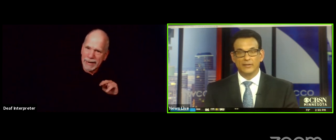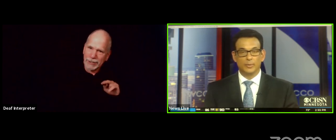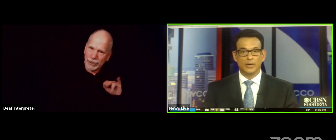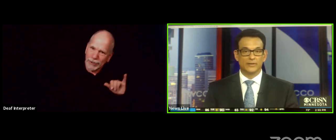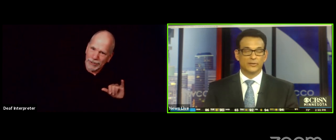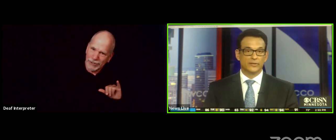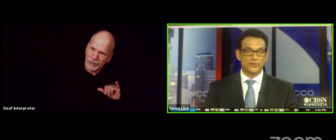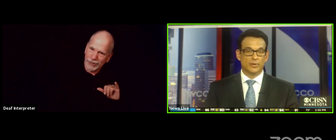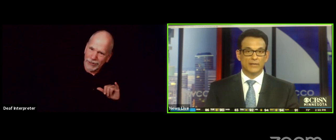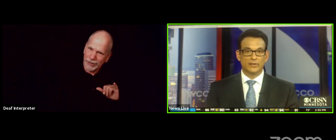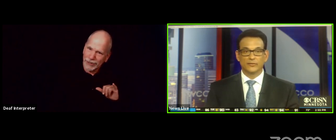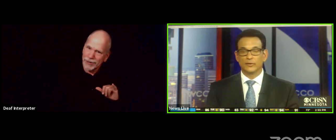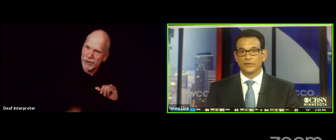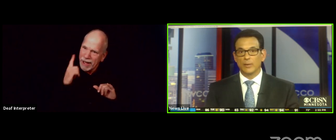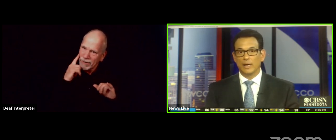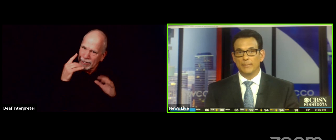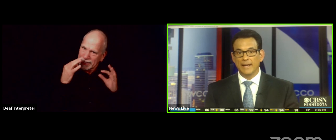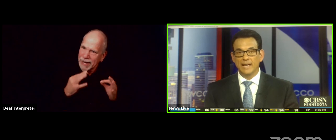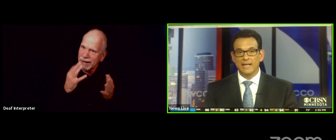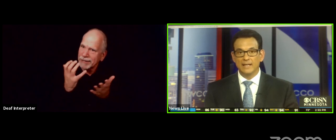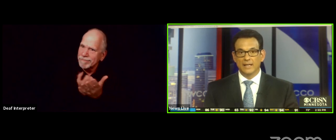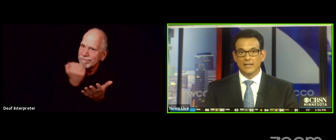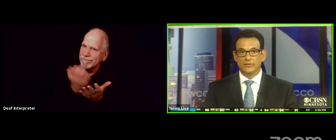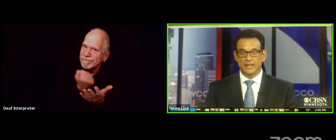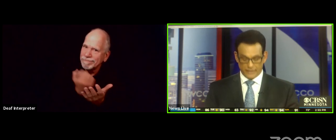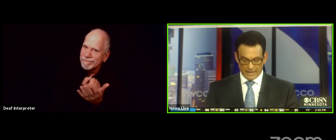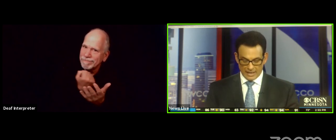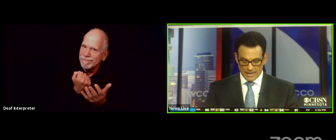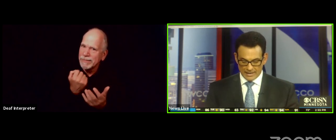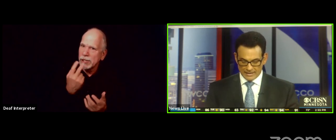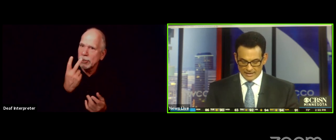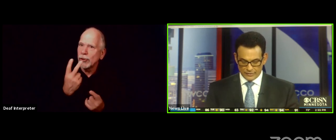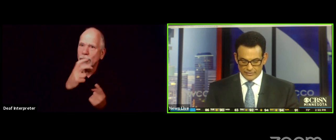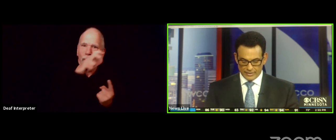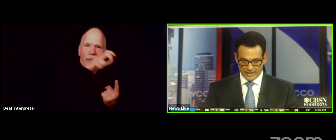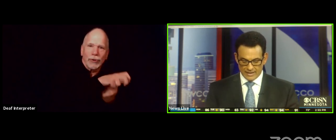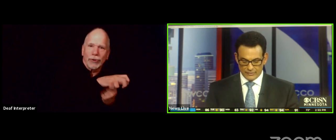that's part of his decision process for a statewide mandate. He said he's thinking about it and